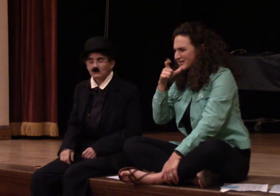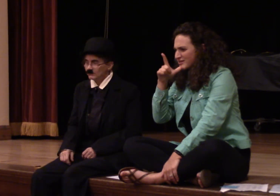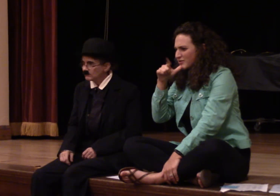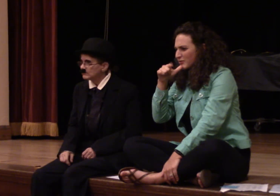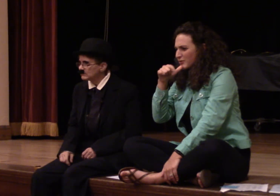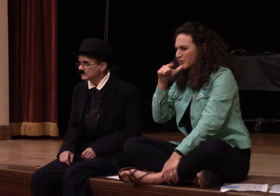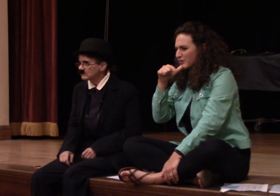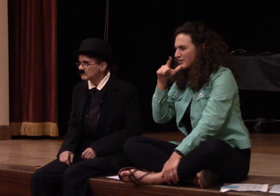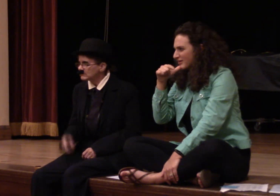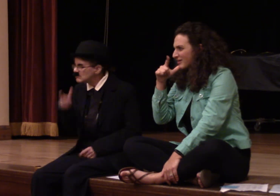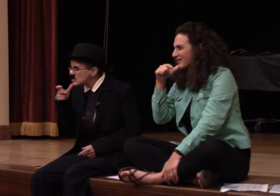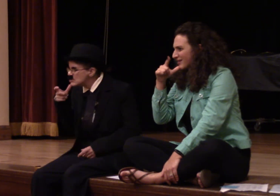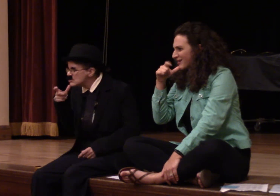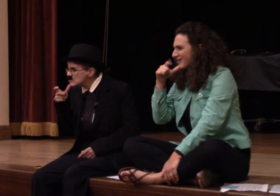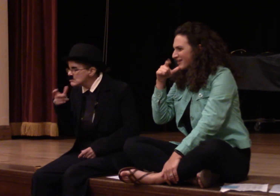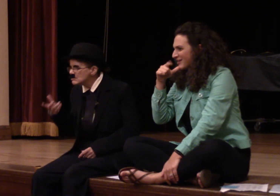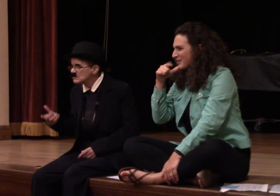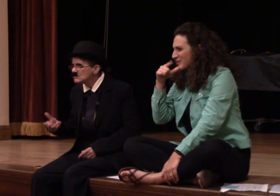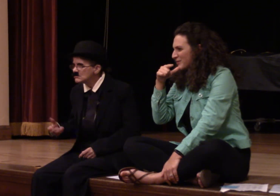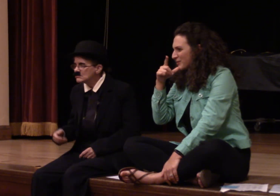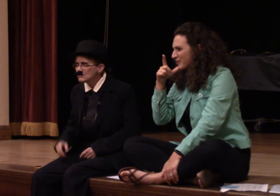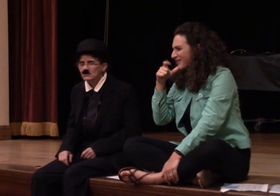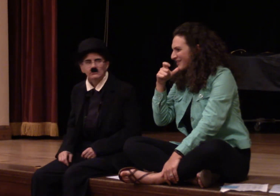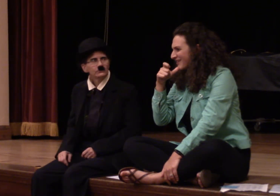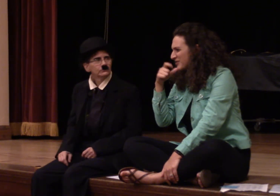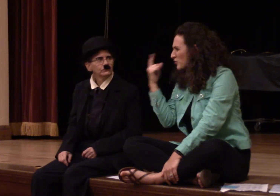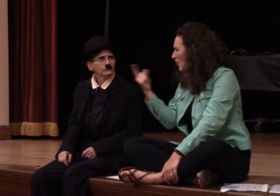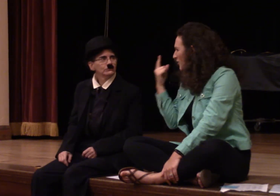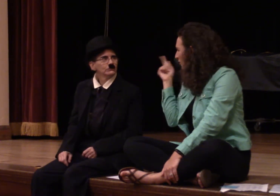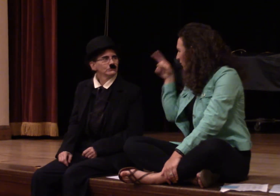I know her whole life, she is perplexed. Who?